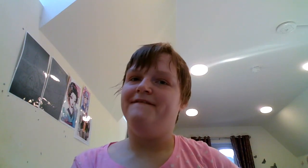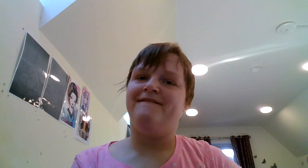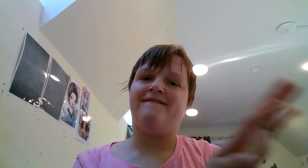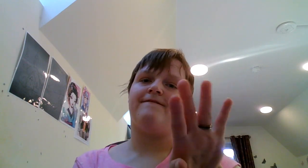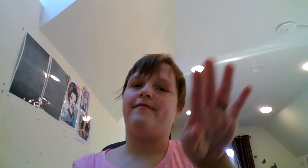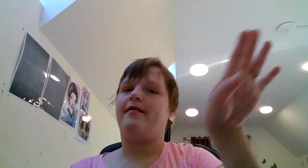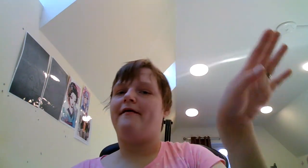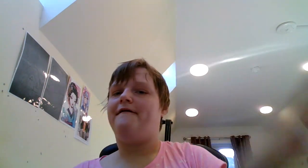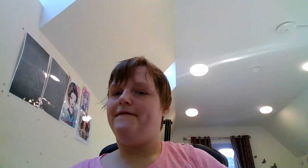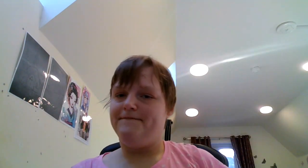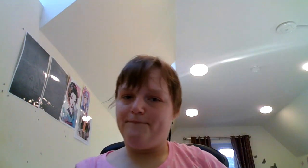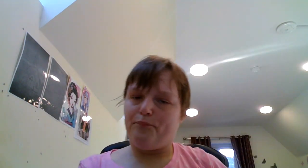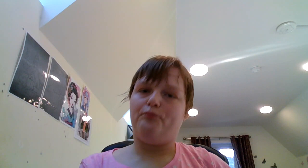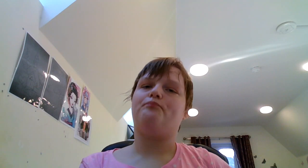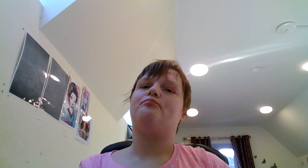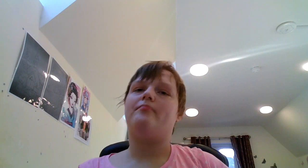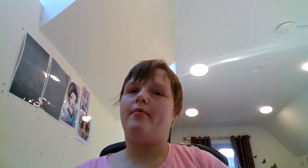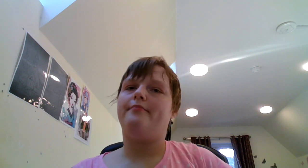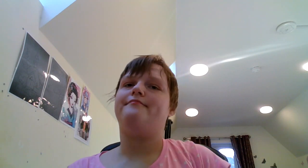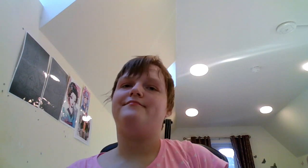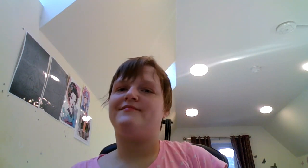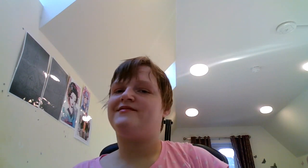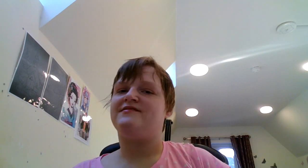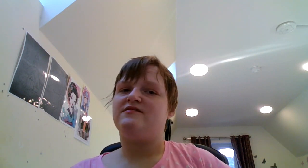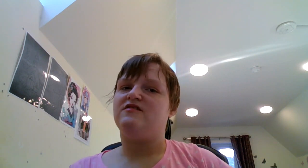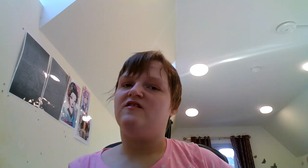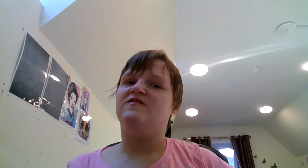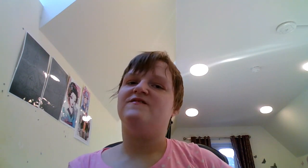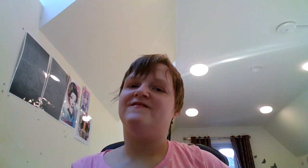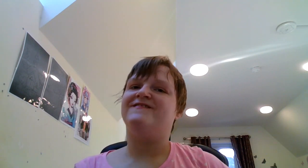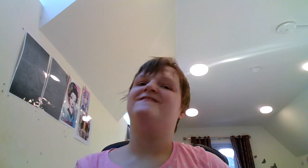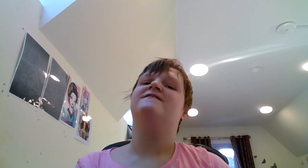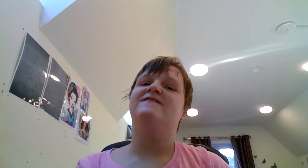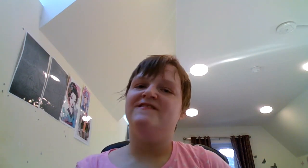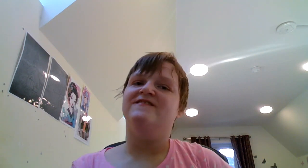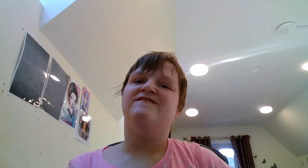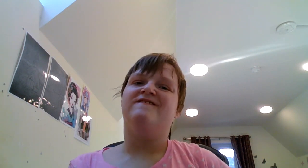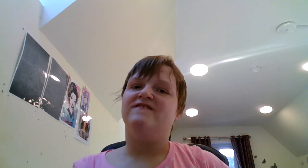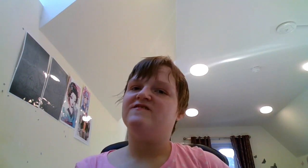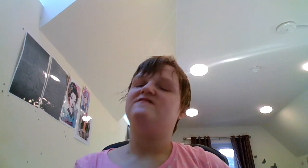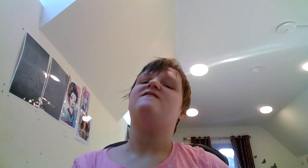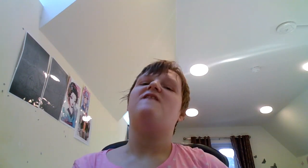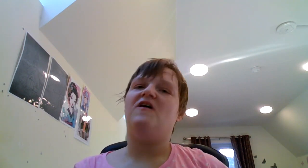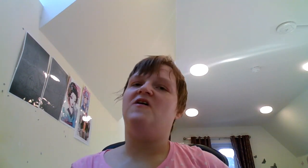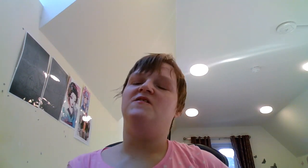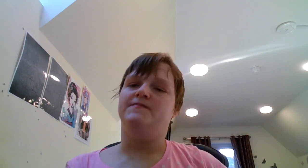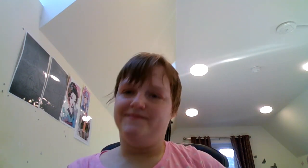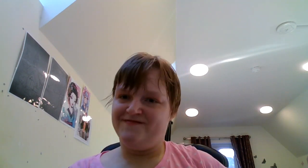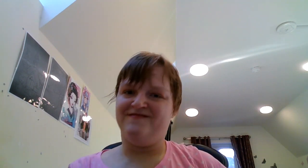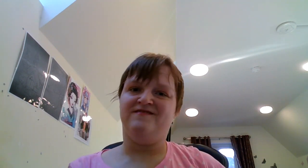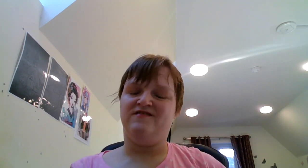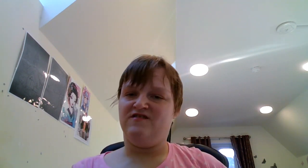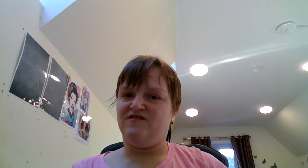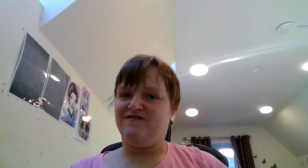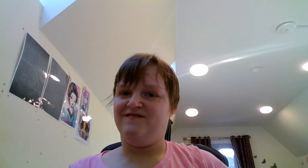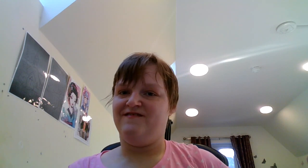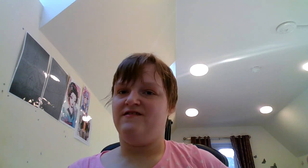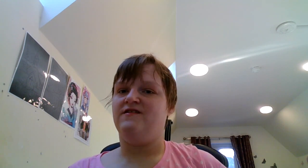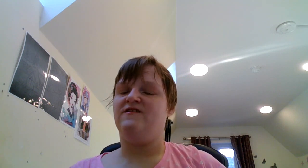Diabetes is a chronic medical condition that affects your body's ability to regulate sugar levels. There are